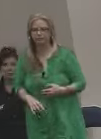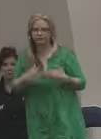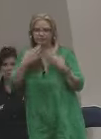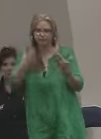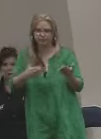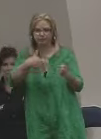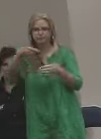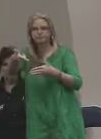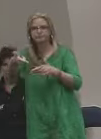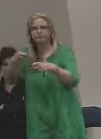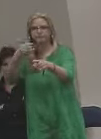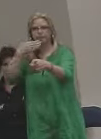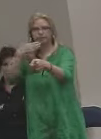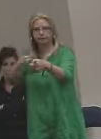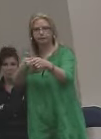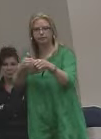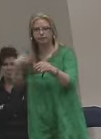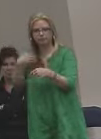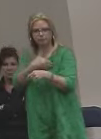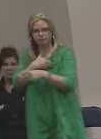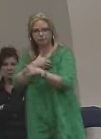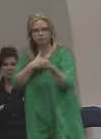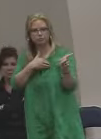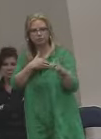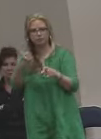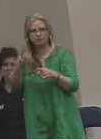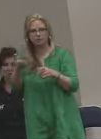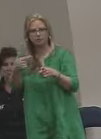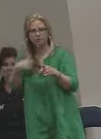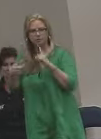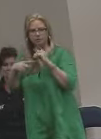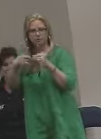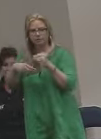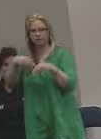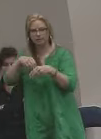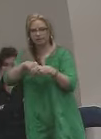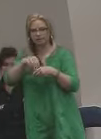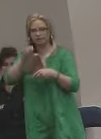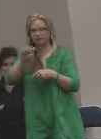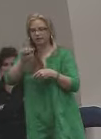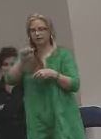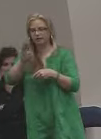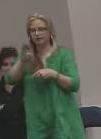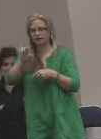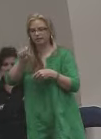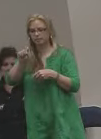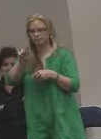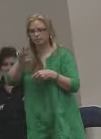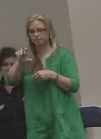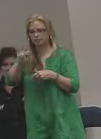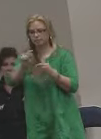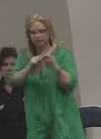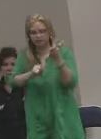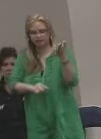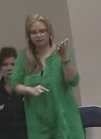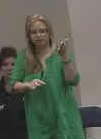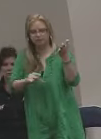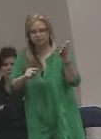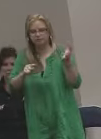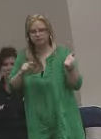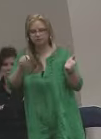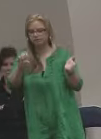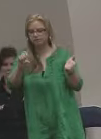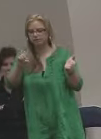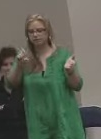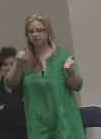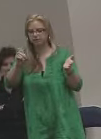Thank you. Members, one of the things that we talk about in the abstract is exoneration, and what does that really mean, and